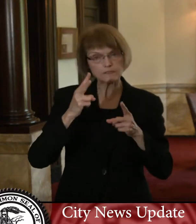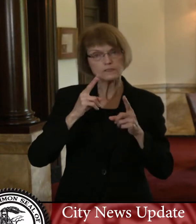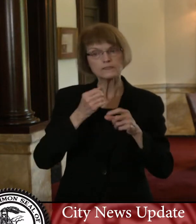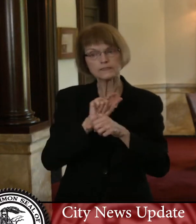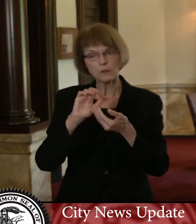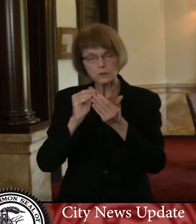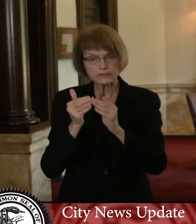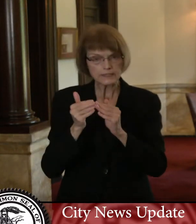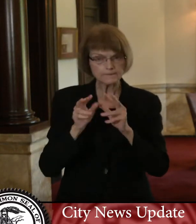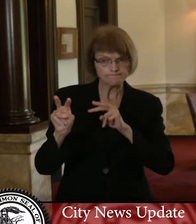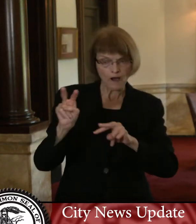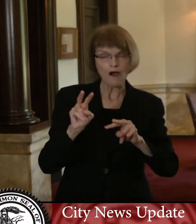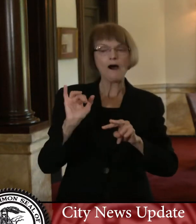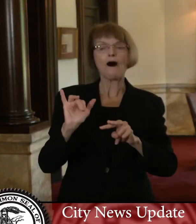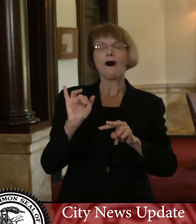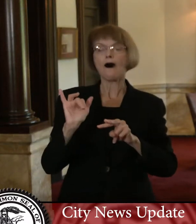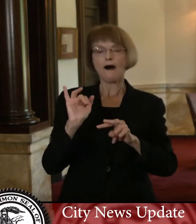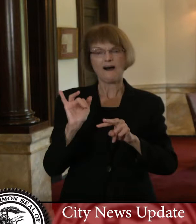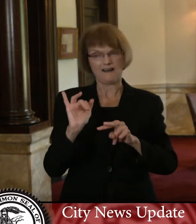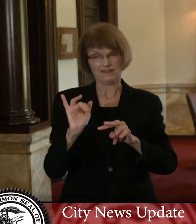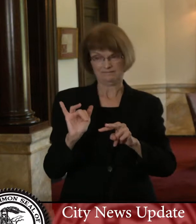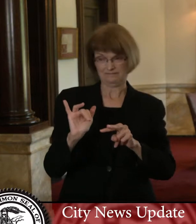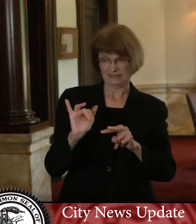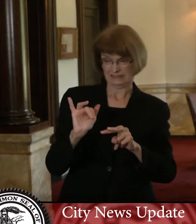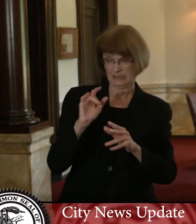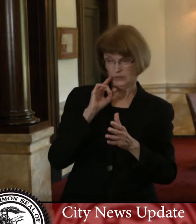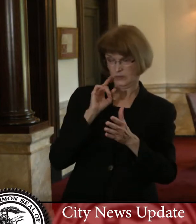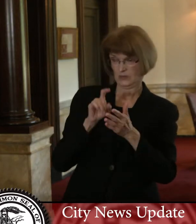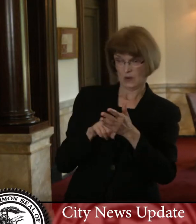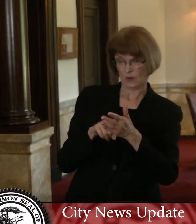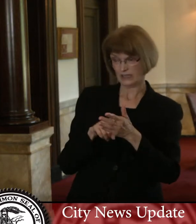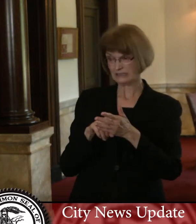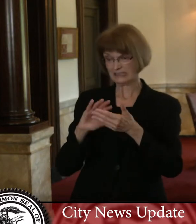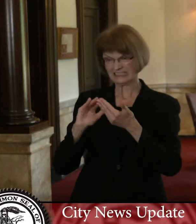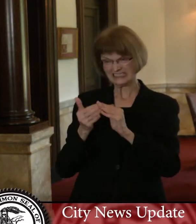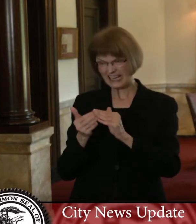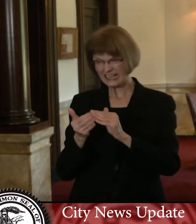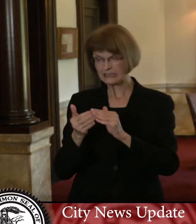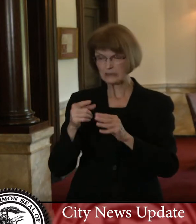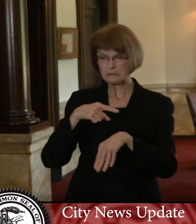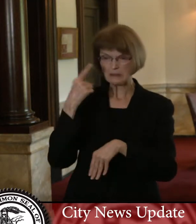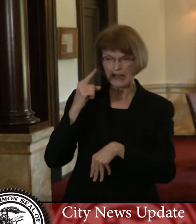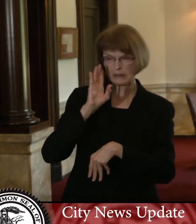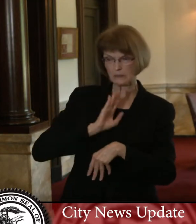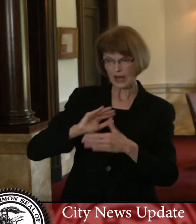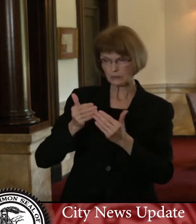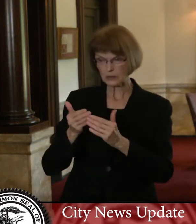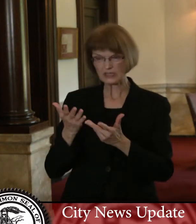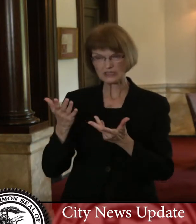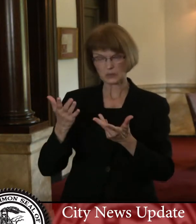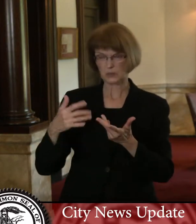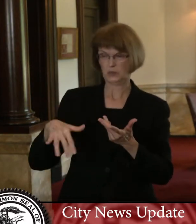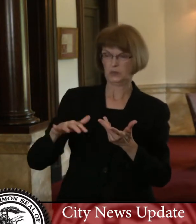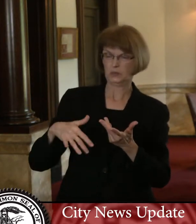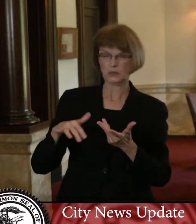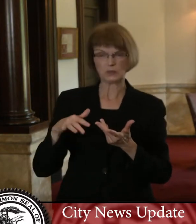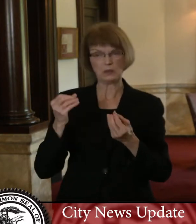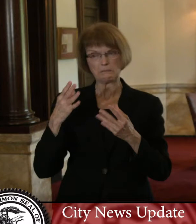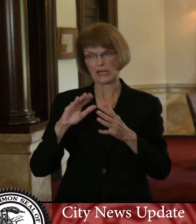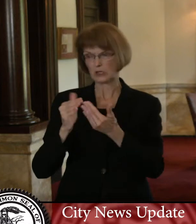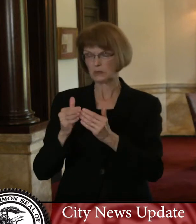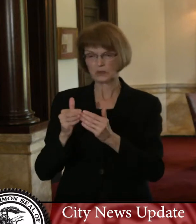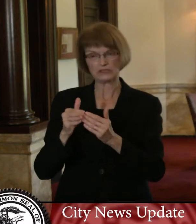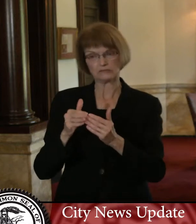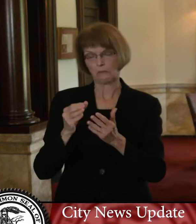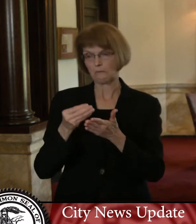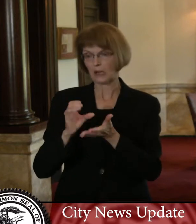impact this investment has had on our neighborhoods, especially in predominantly Black and brown communities. We haven't seen any